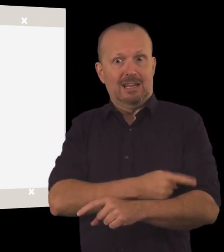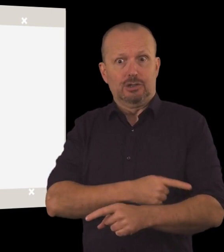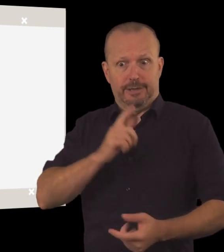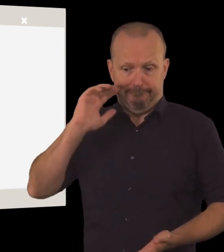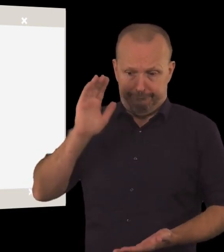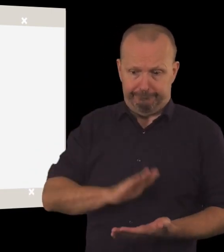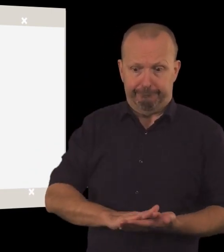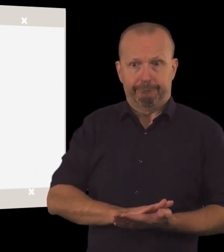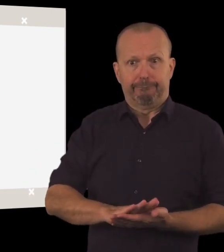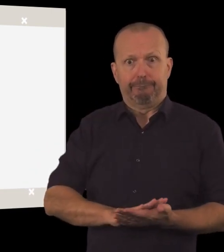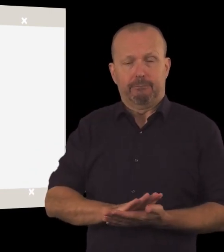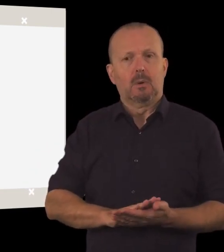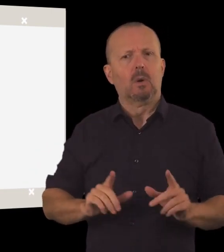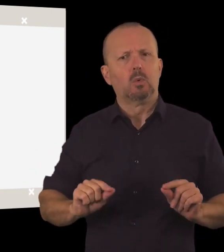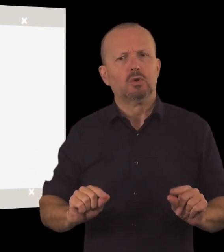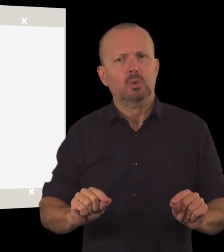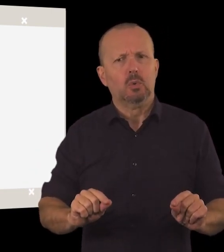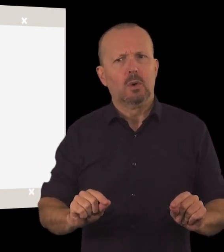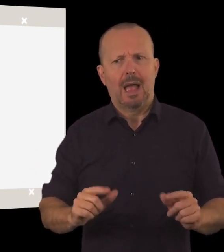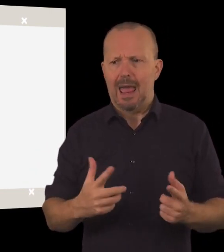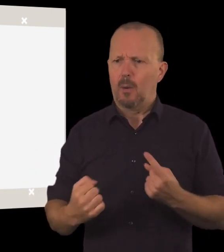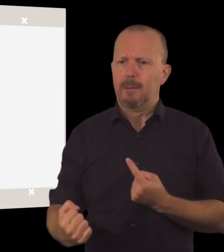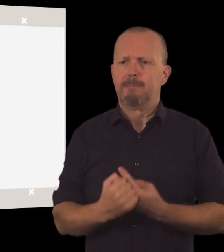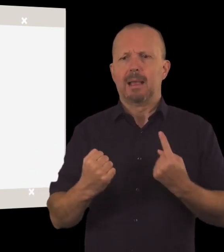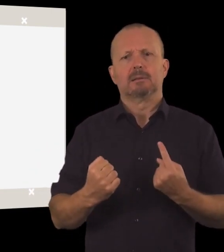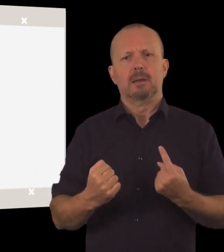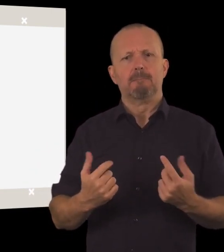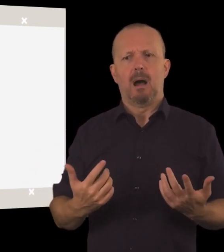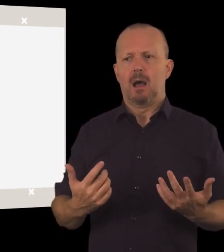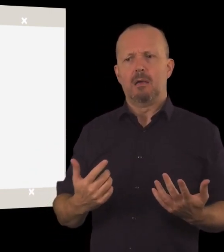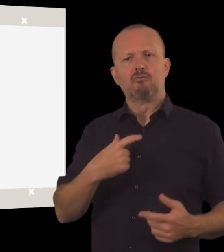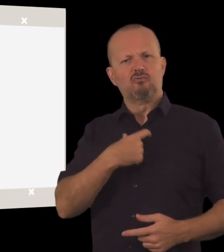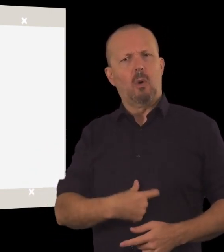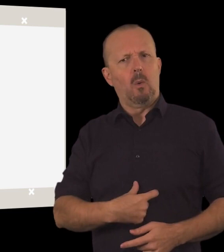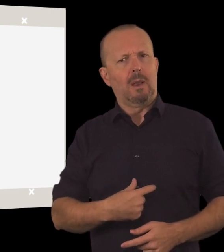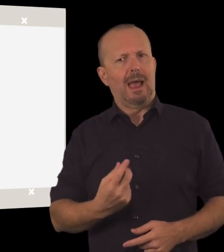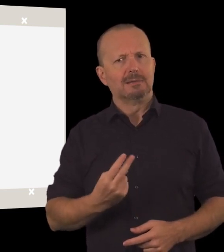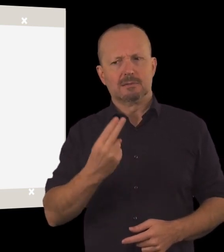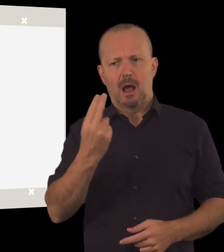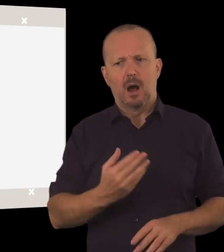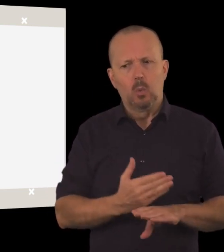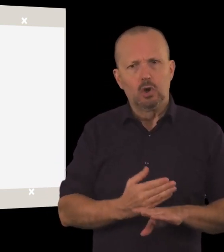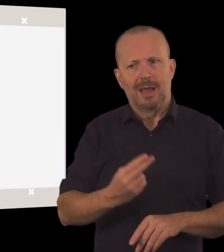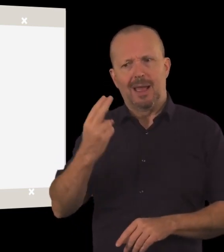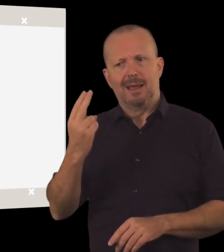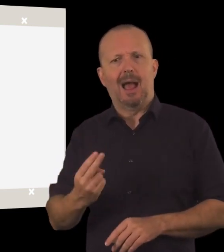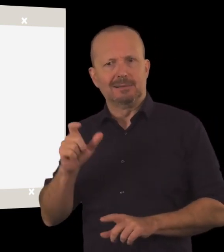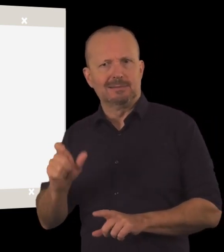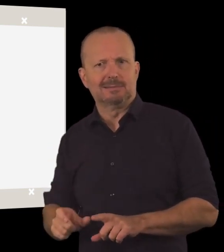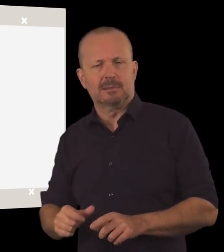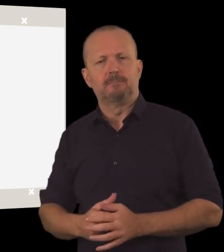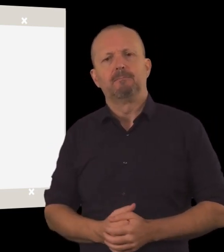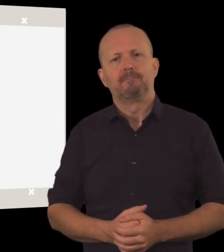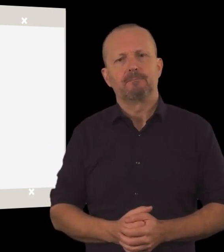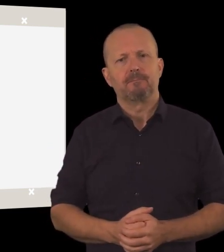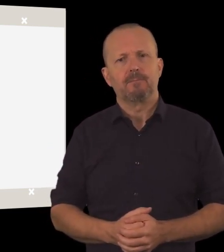empty and the effect it has had in my role as an art worker and an artist. I